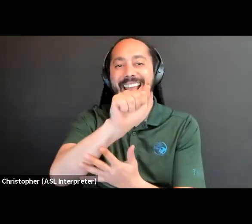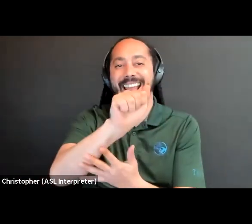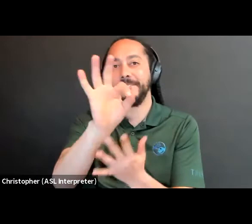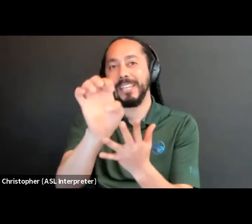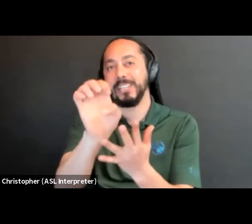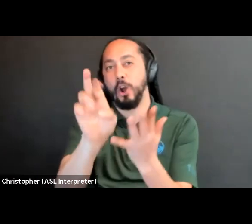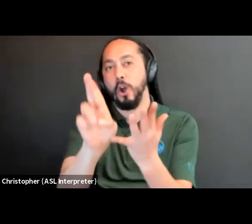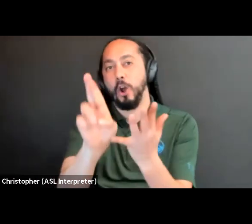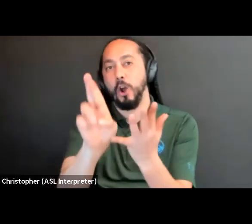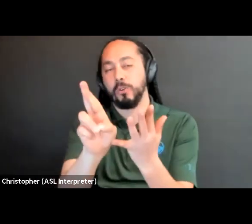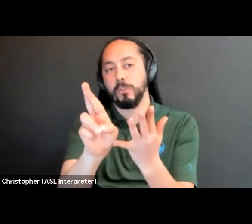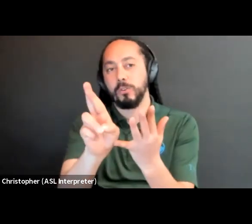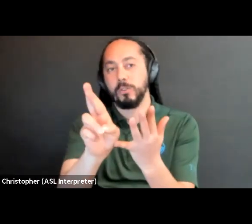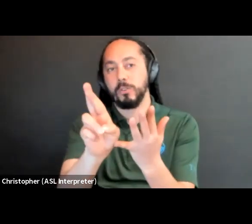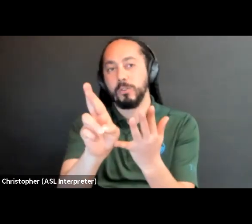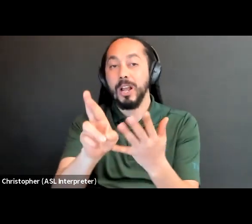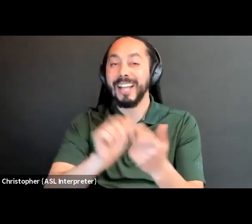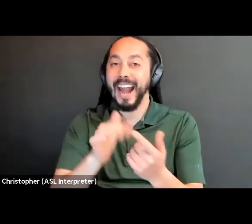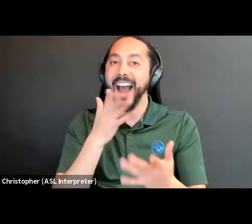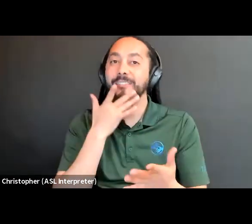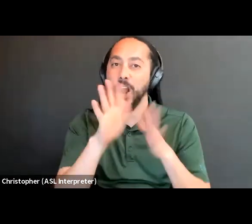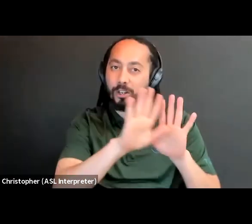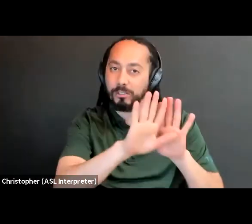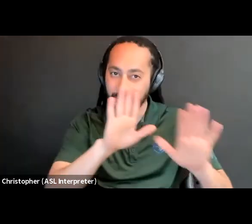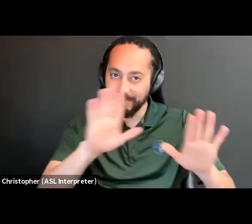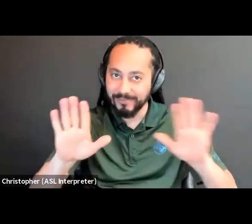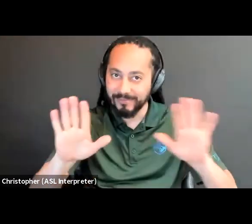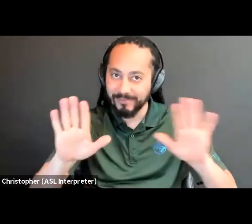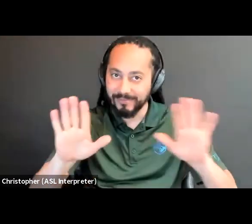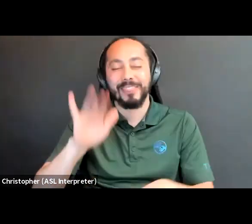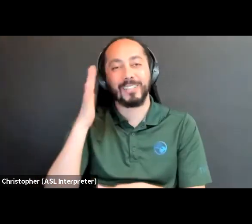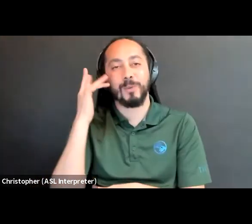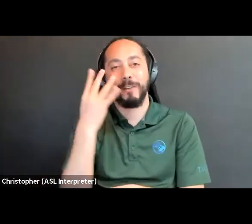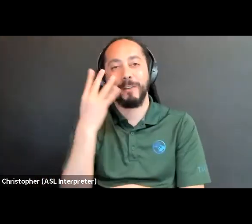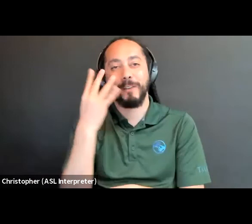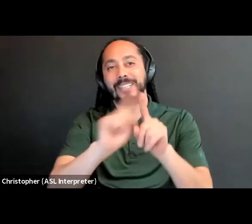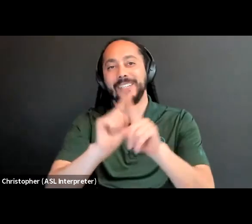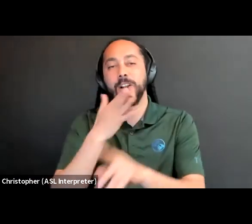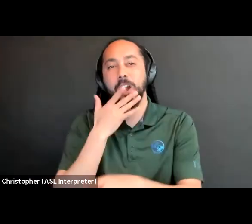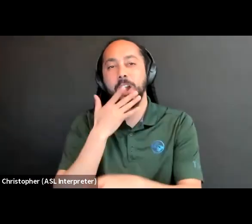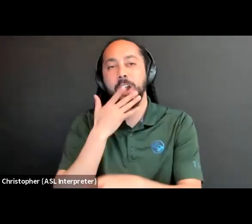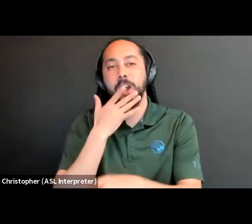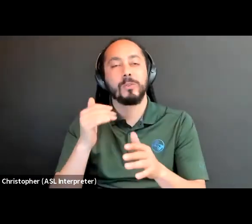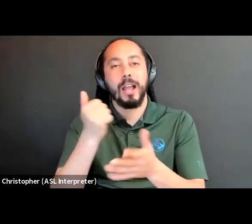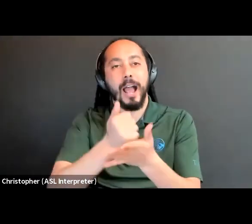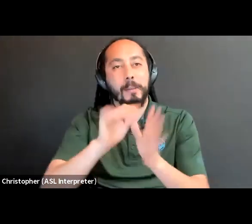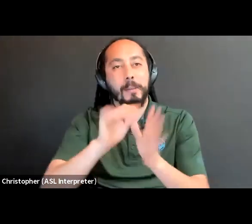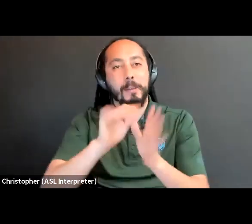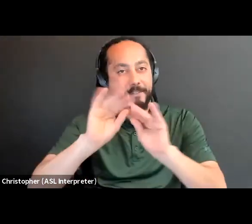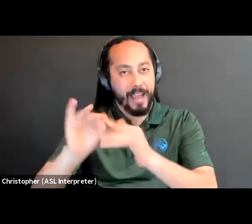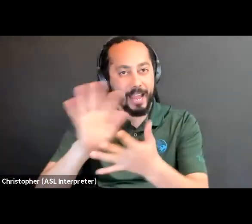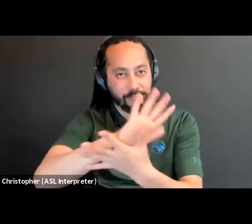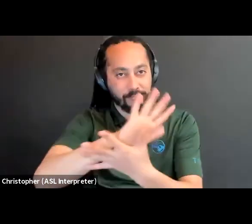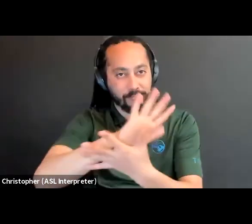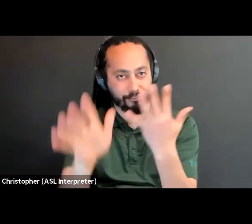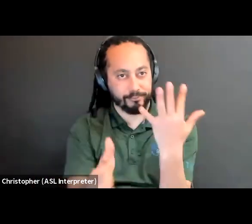implement this, and it's all color coded, which is why there are four different colors on your screen, and we'll be referencing those as we go